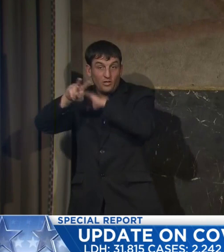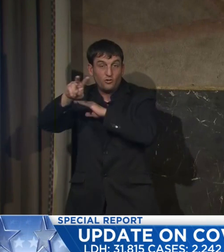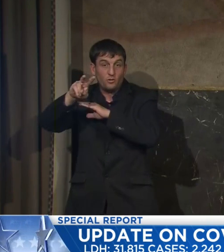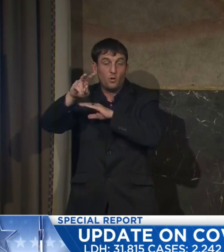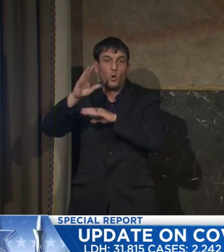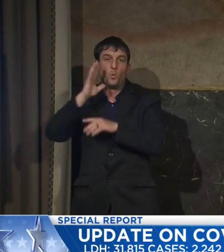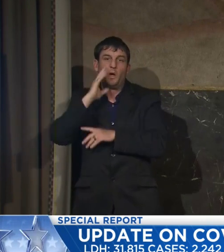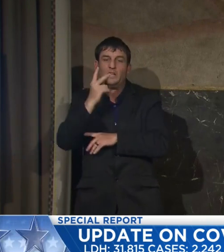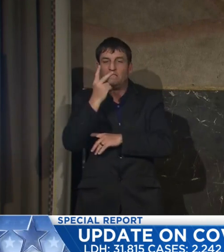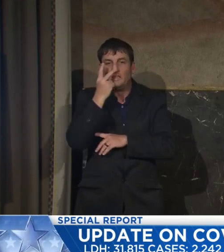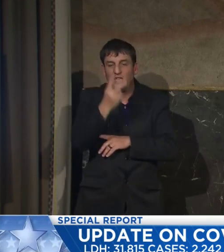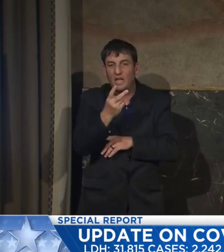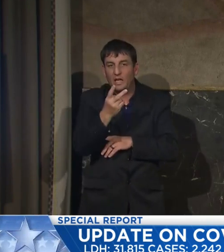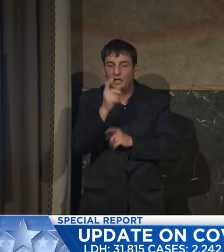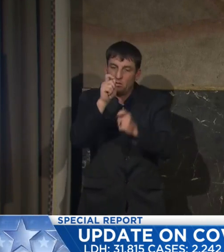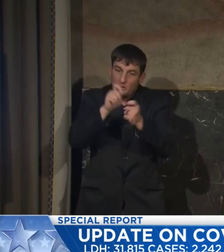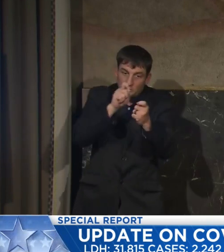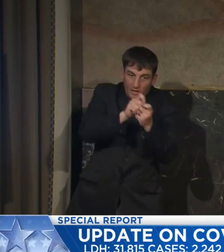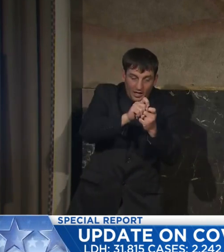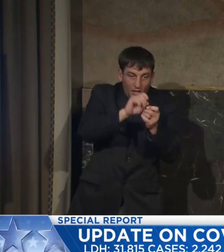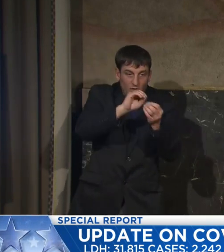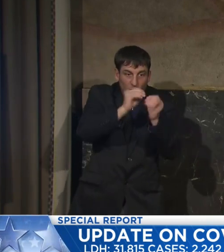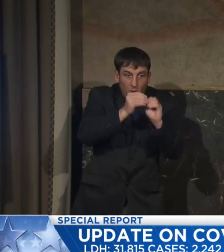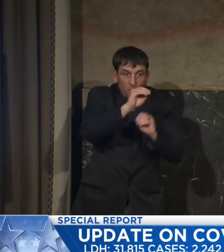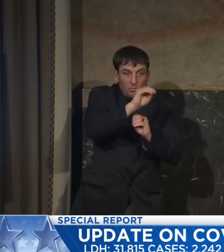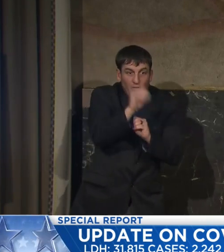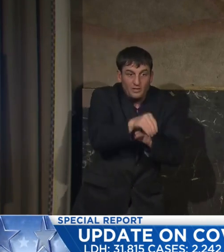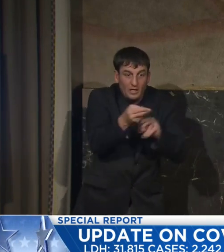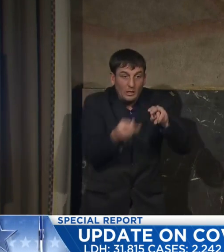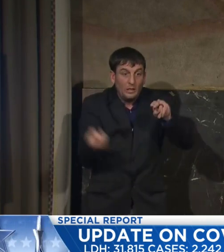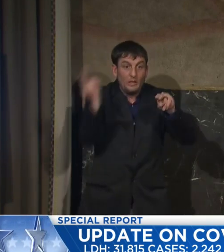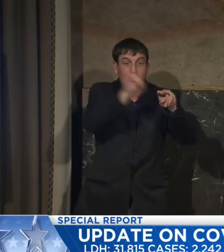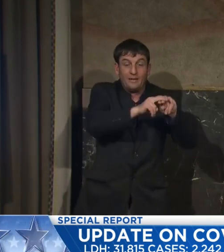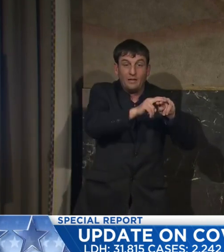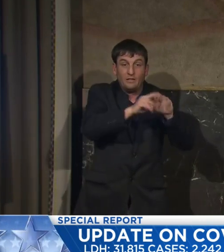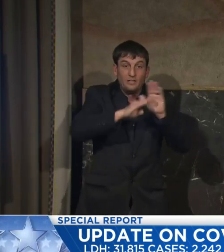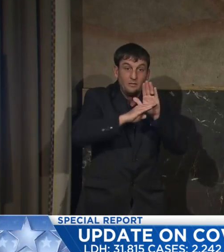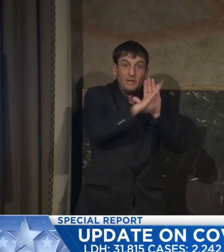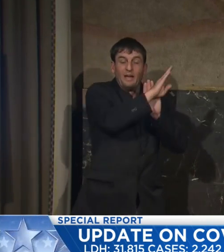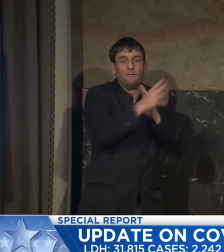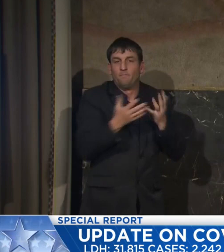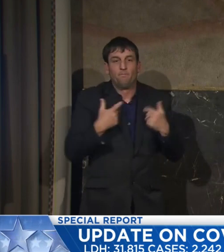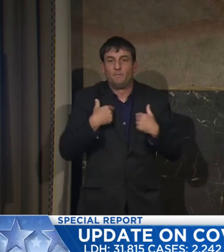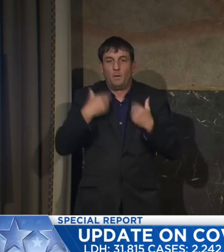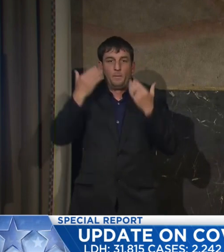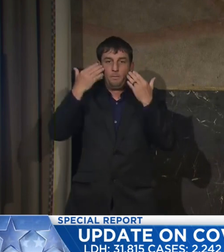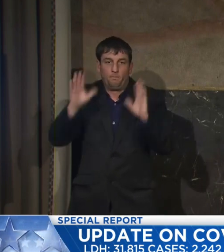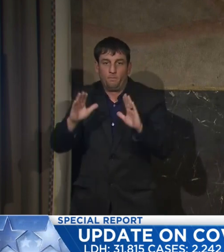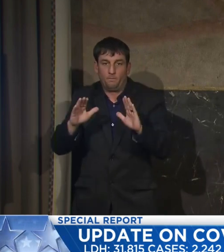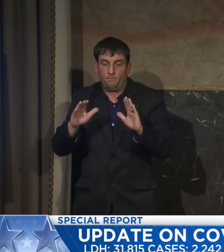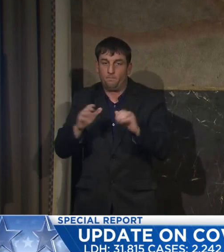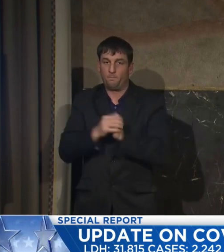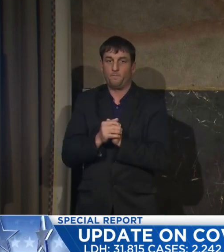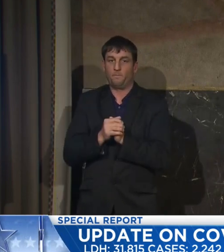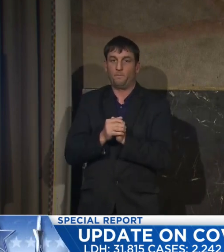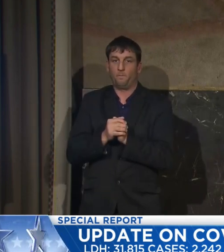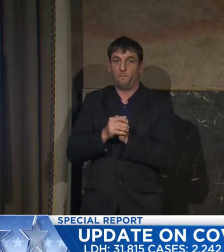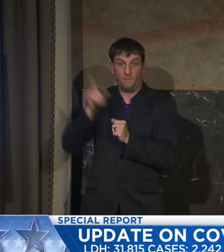in cases of this percentage over this period of time. And I don't know that they